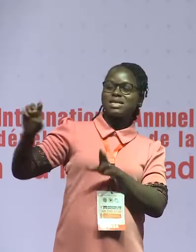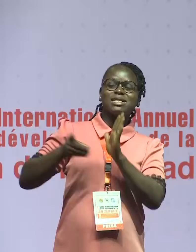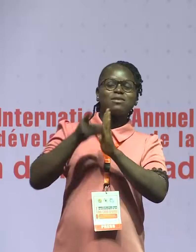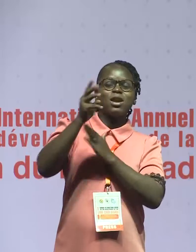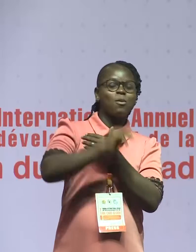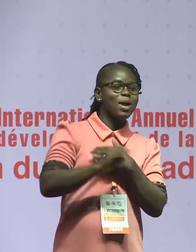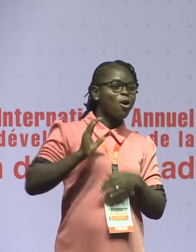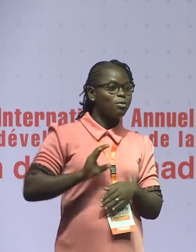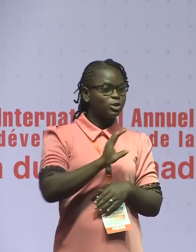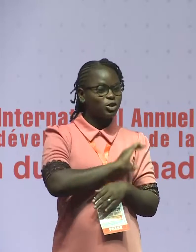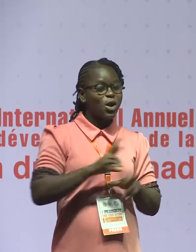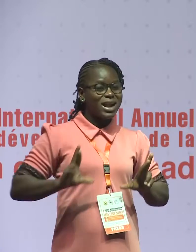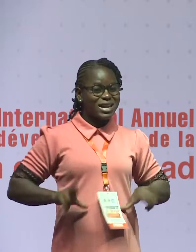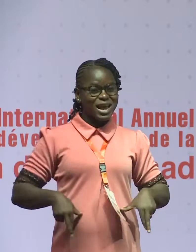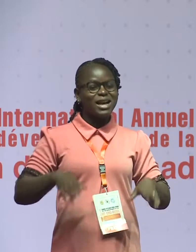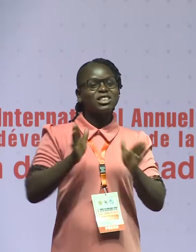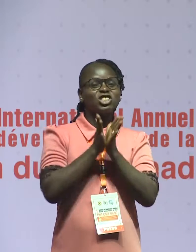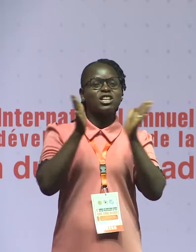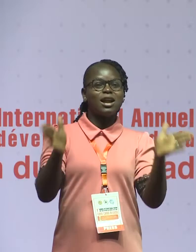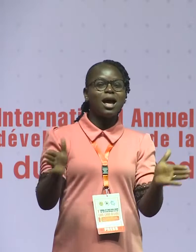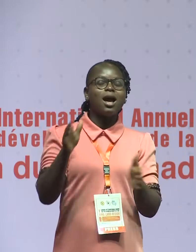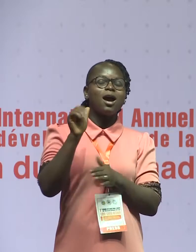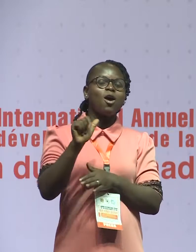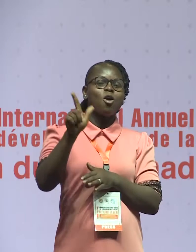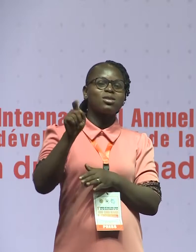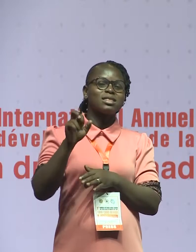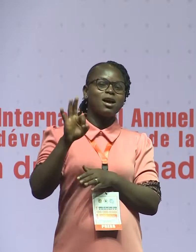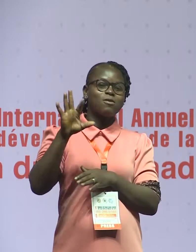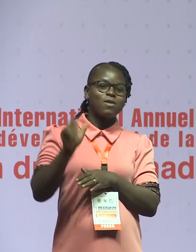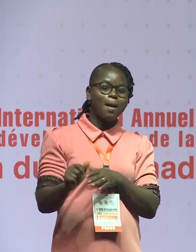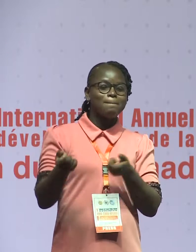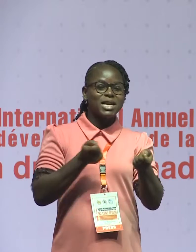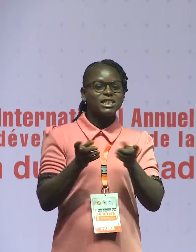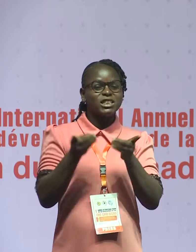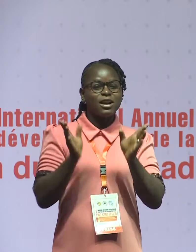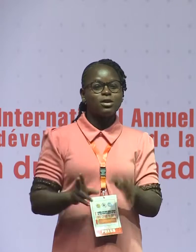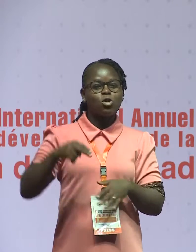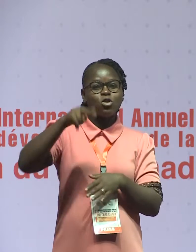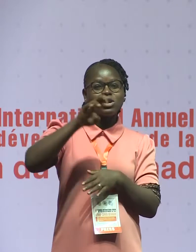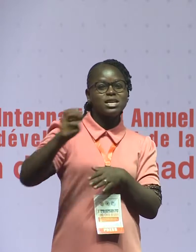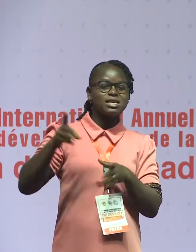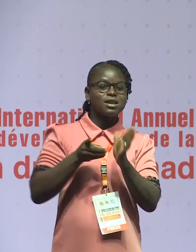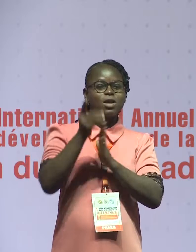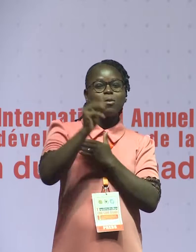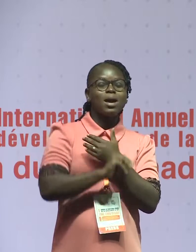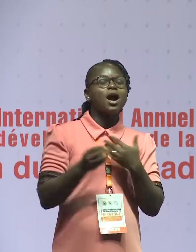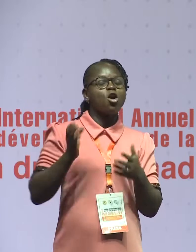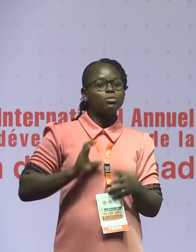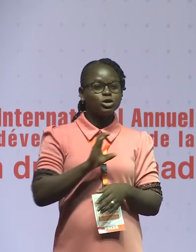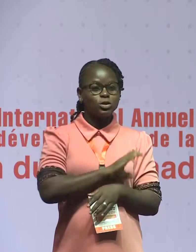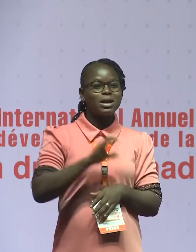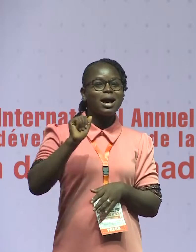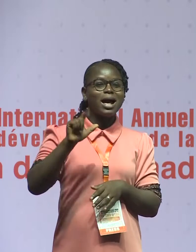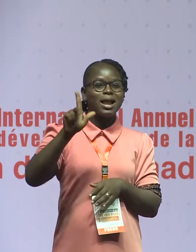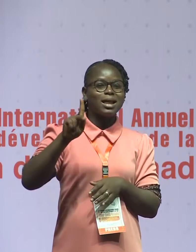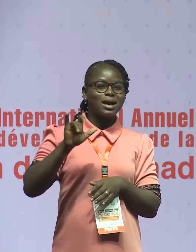Commission, retired General Paul Tarfa, Managing Director, Northeast Development Commission, Mohammed Al-Khali,